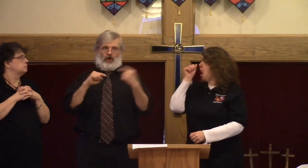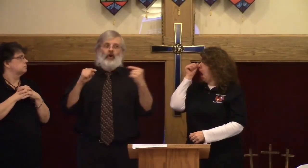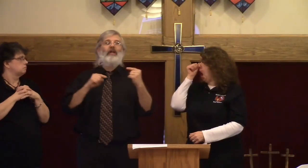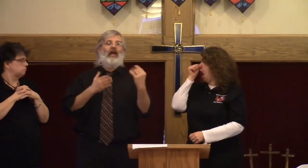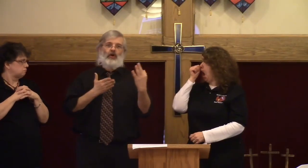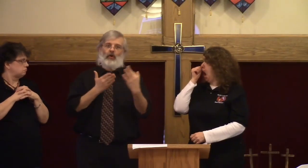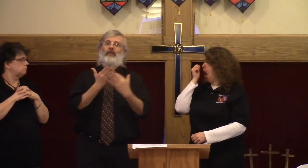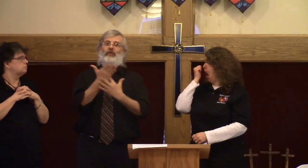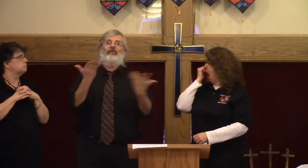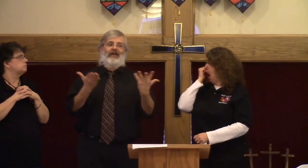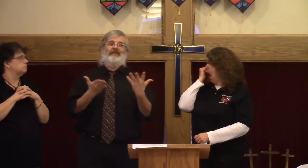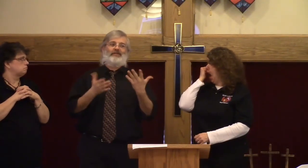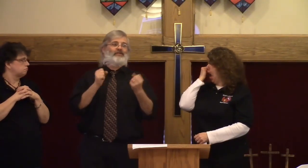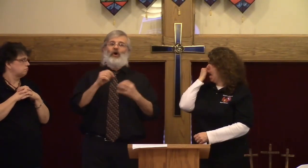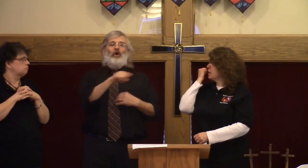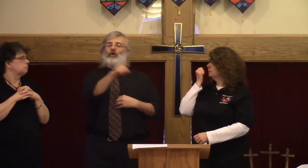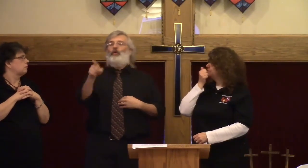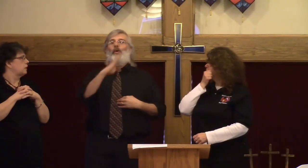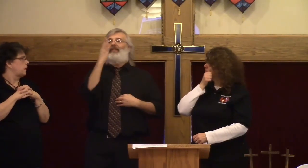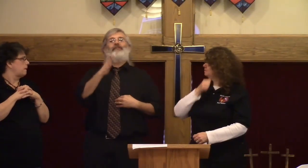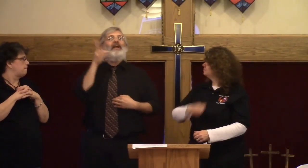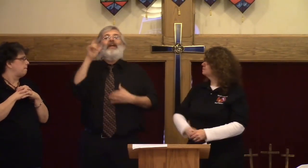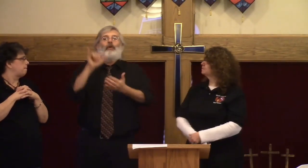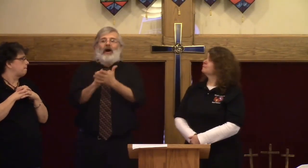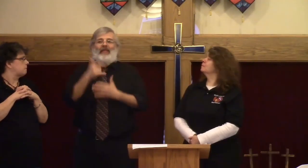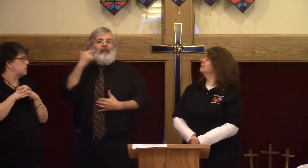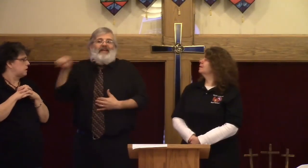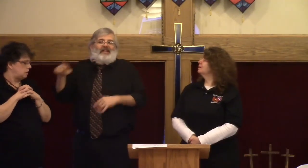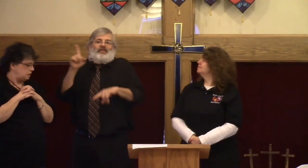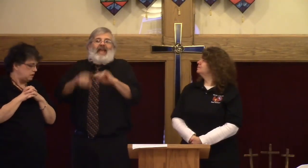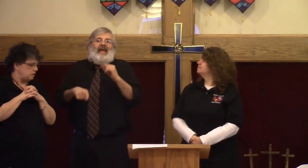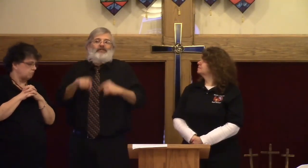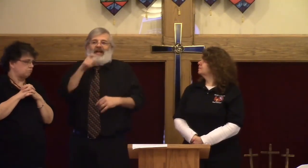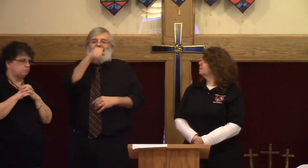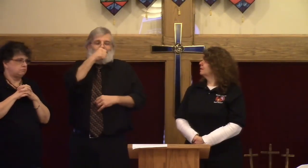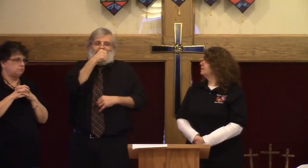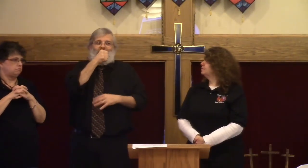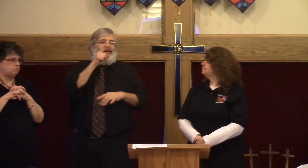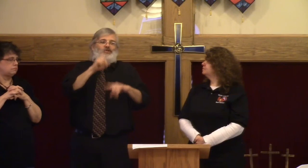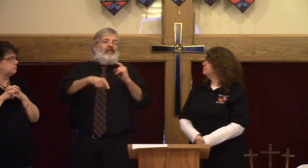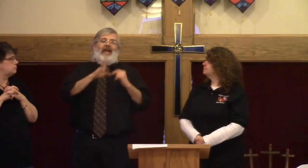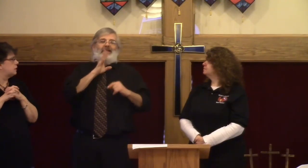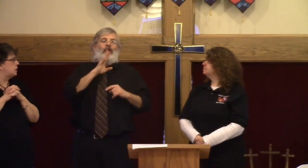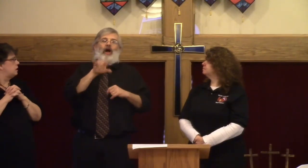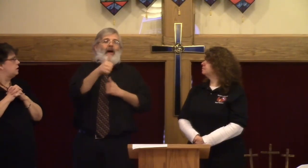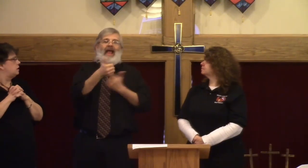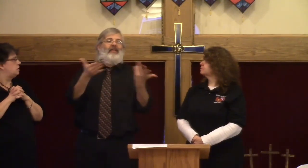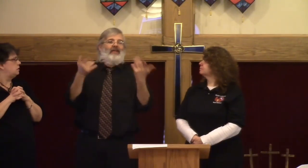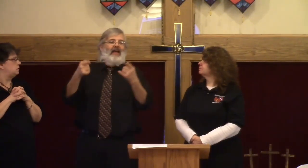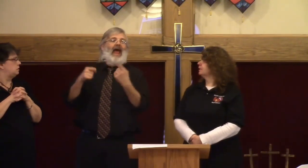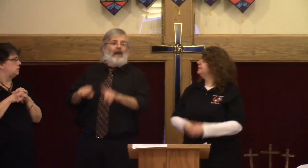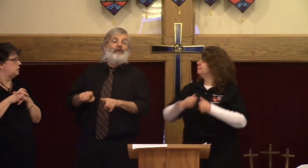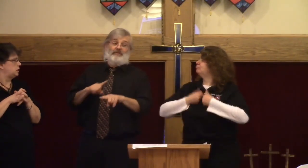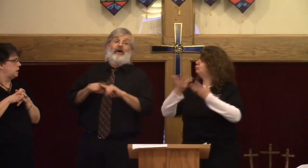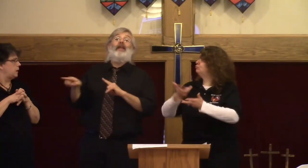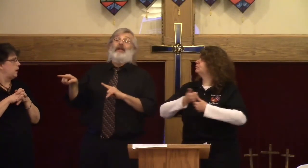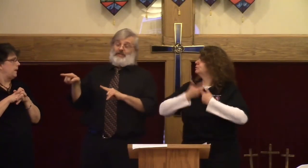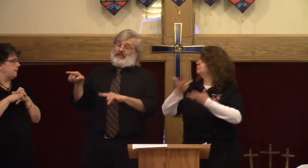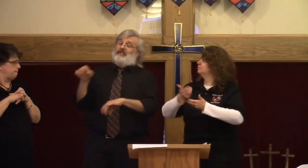hurting and going through things. And so you will never hear about that because she can't. She can't talk about anything that happens, but she